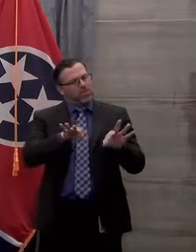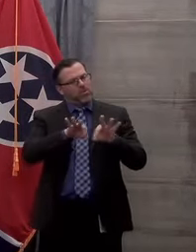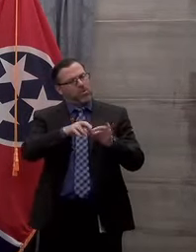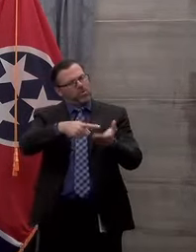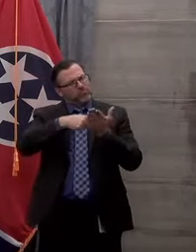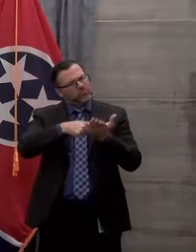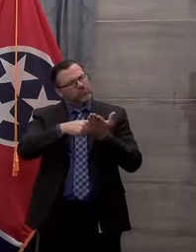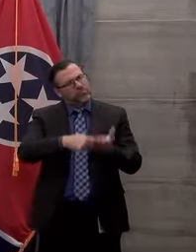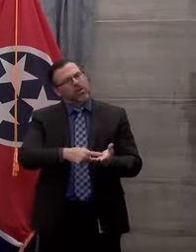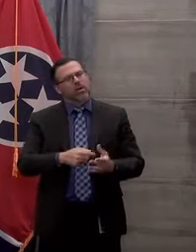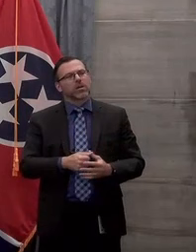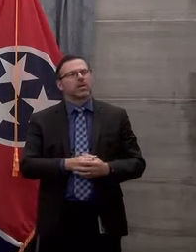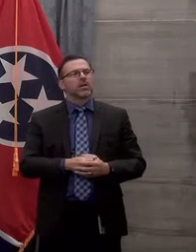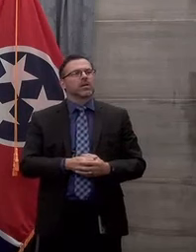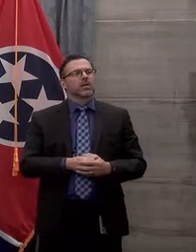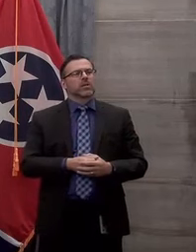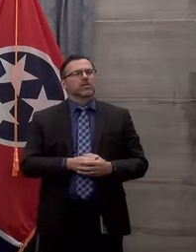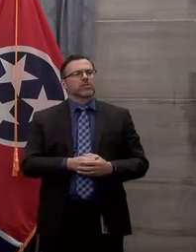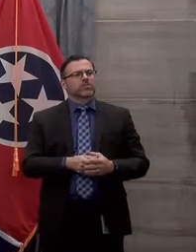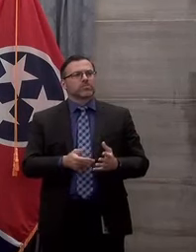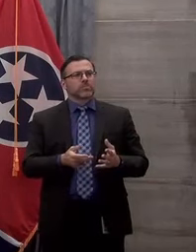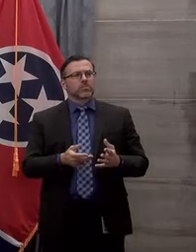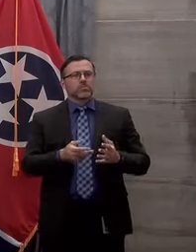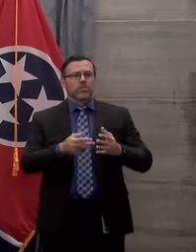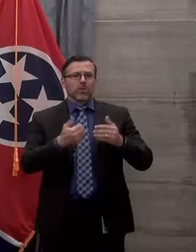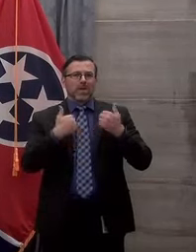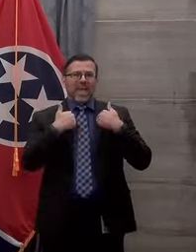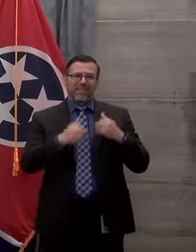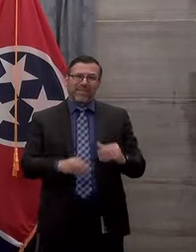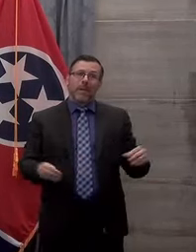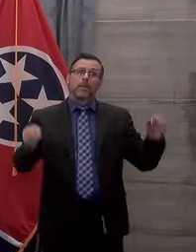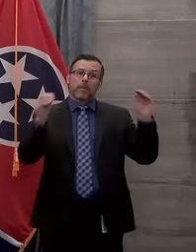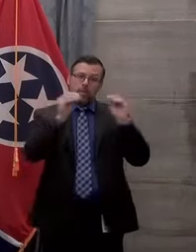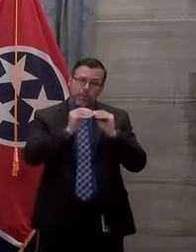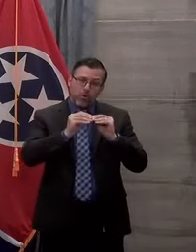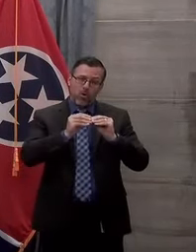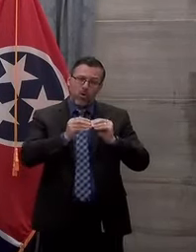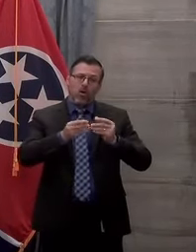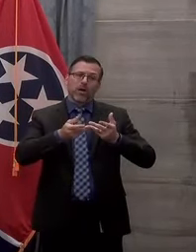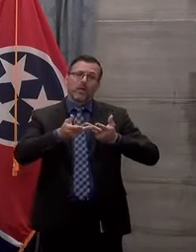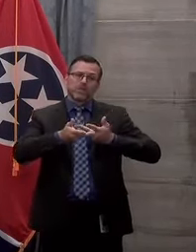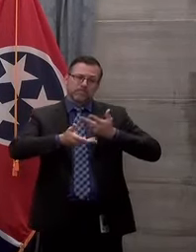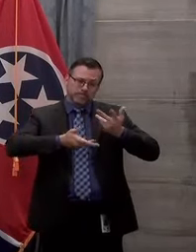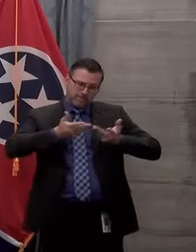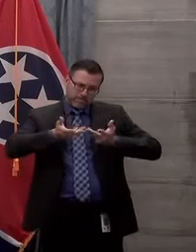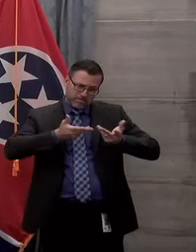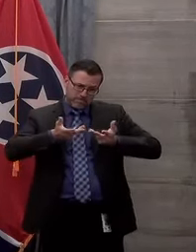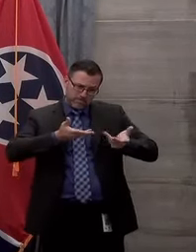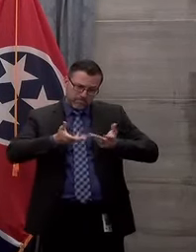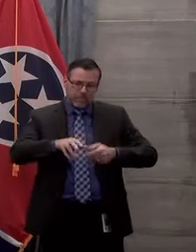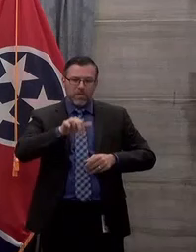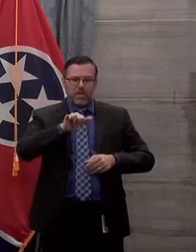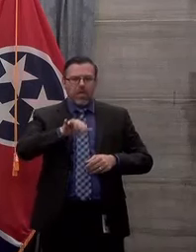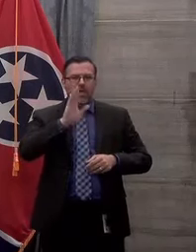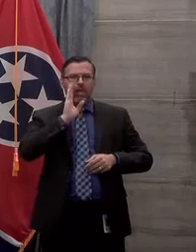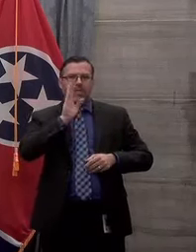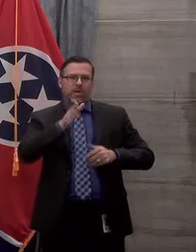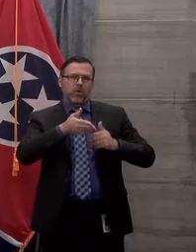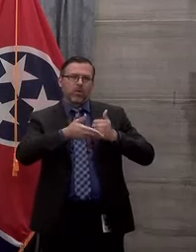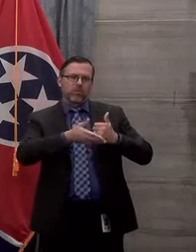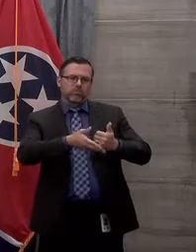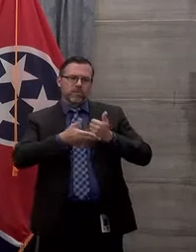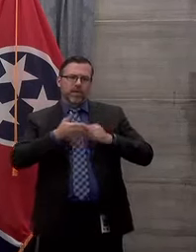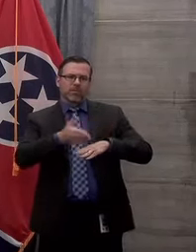So increasing dialogue will bring about an accelerated transformation on the issue,